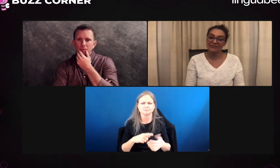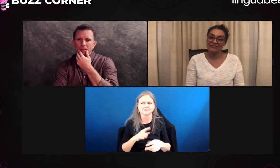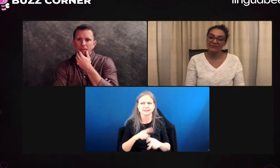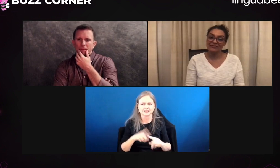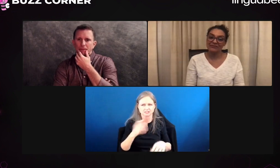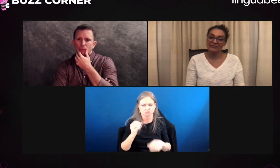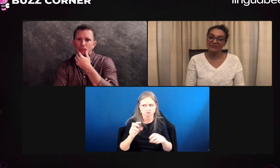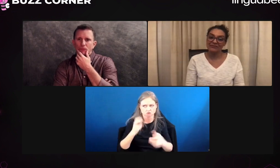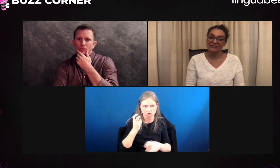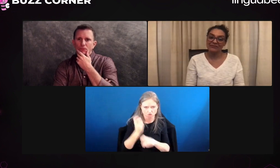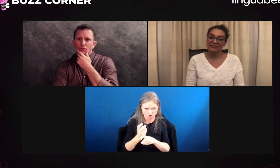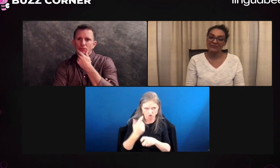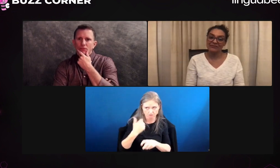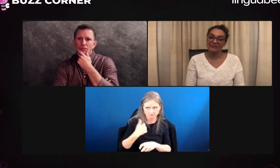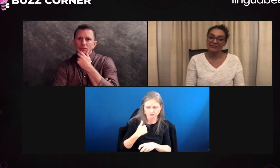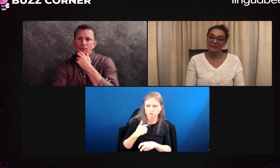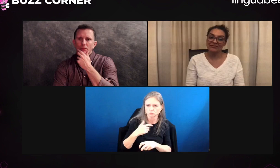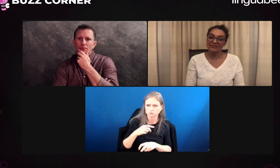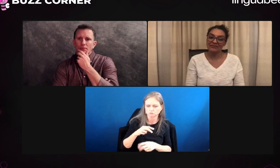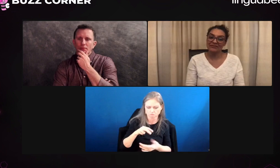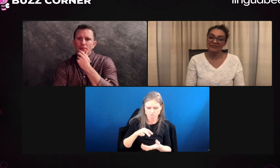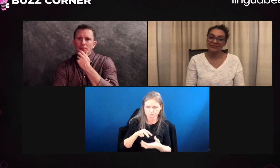forget.